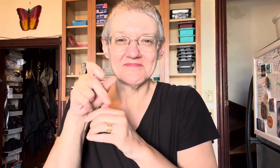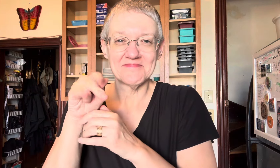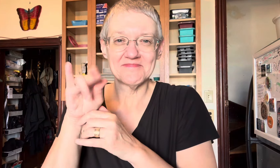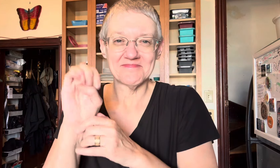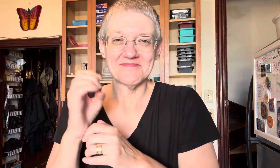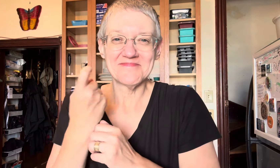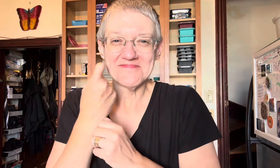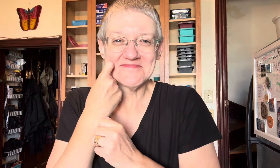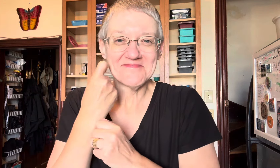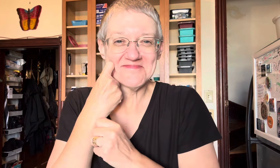spice.